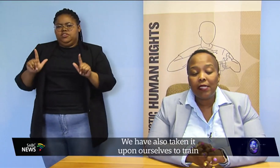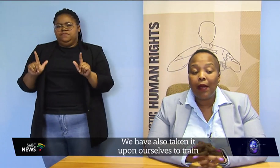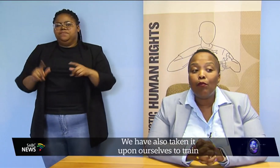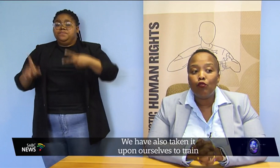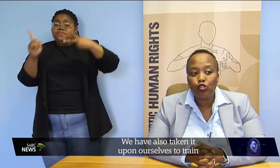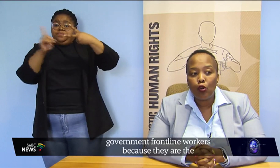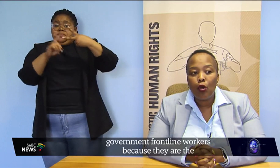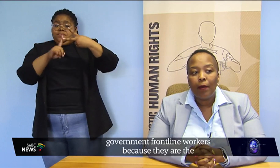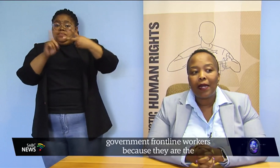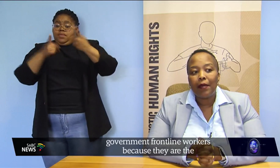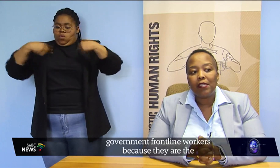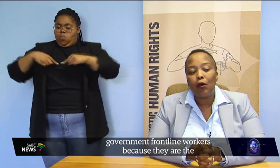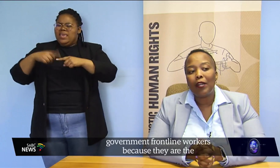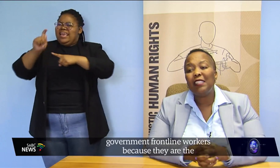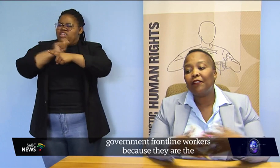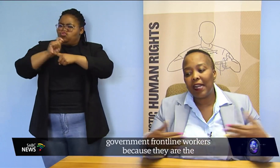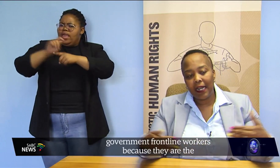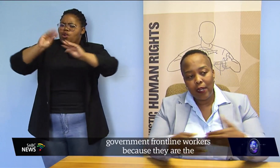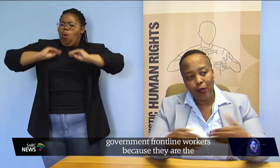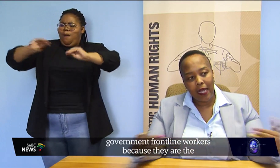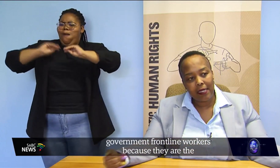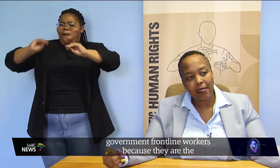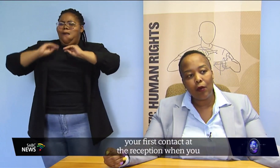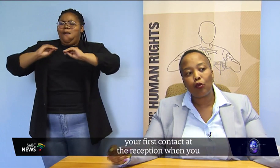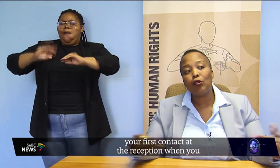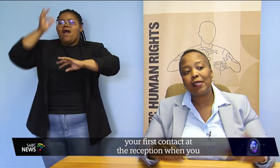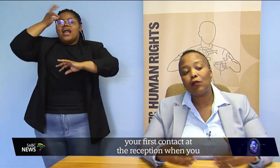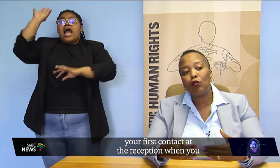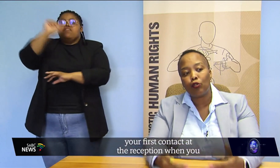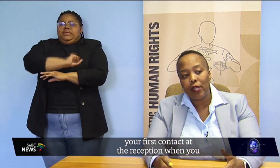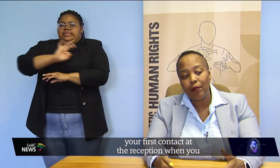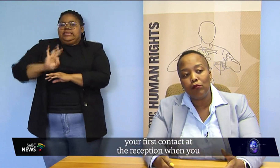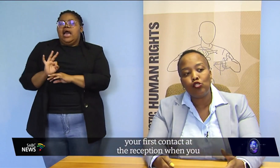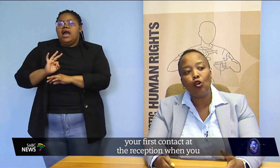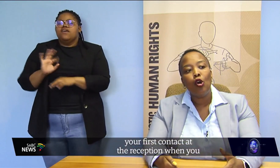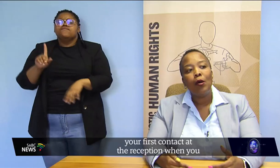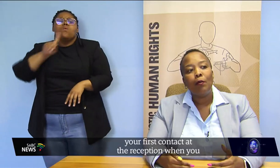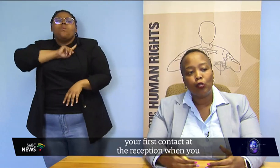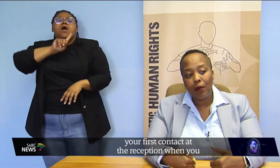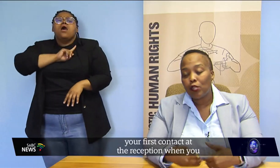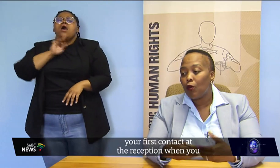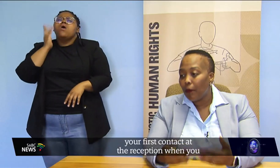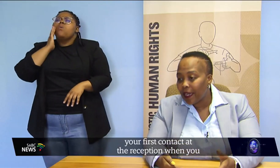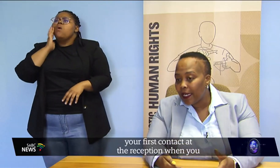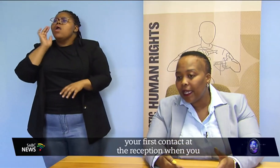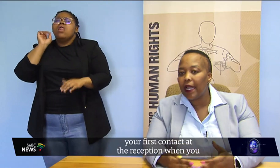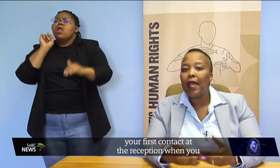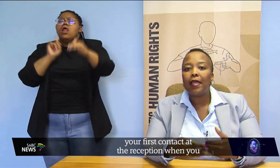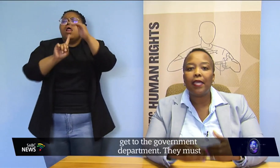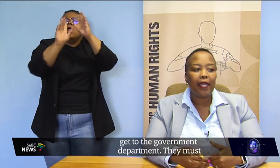ba mmušo ba re ba bitsang gore ke di-front line workers ka gore go o tsena ko kgorong ya mmušo motho wa mathomo o kopanang le ena ke ena